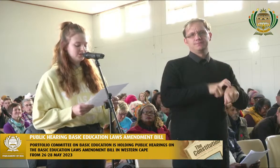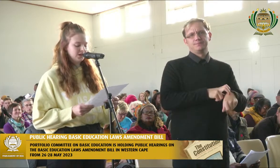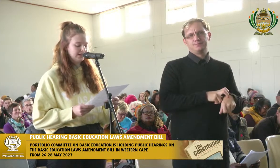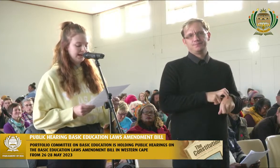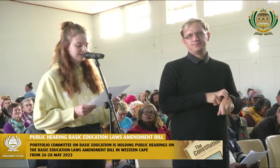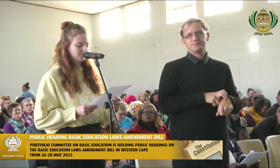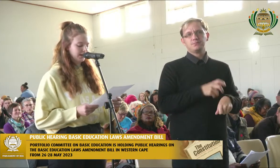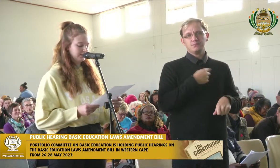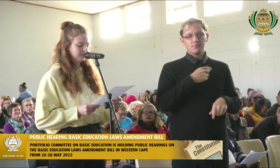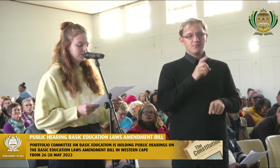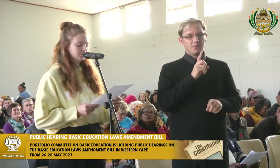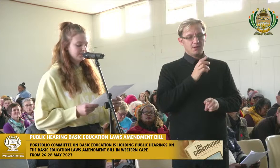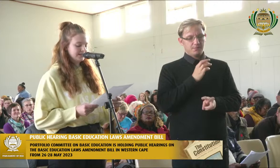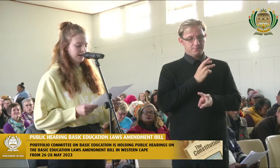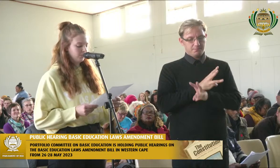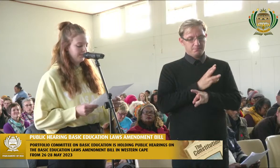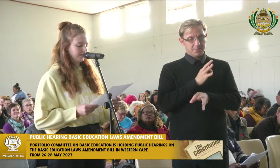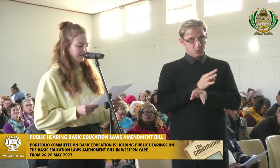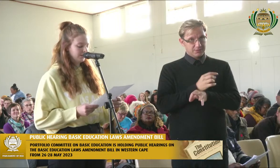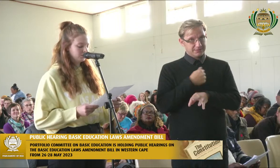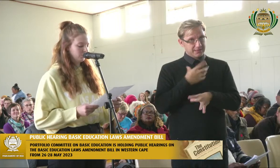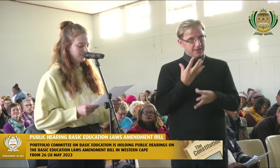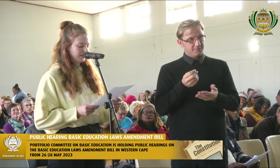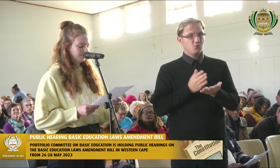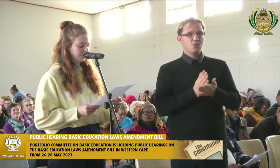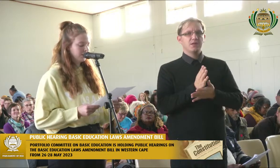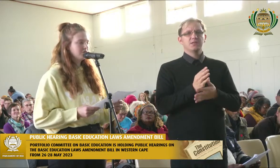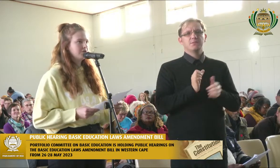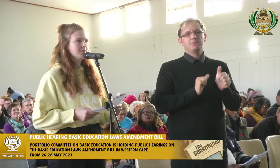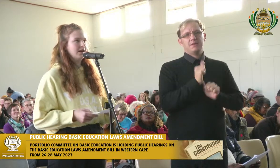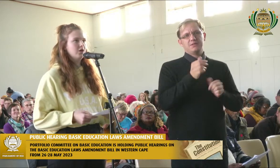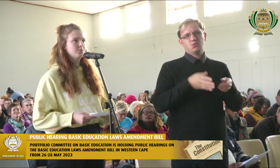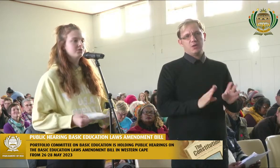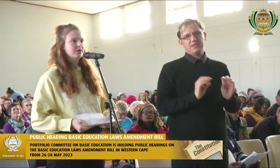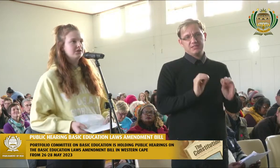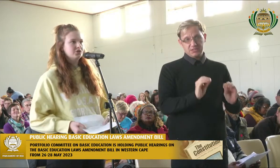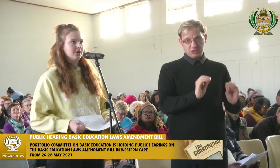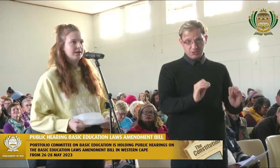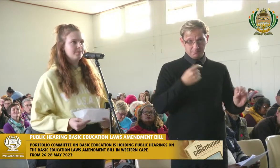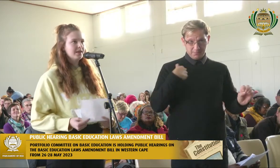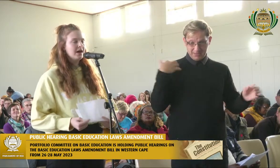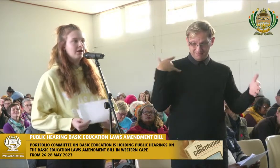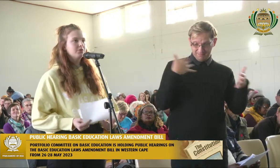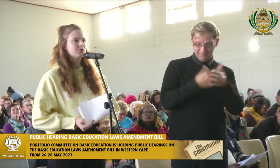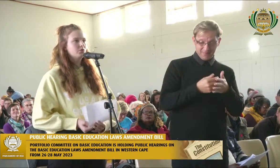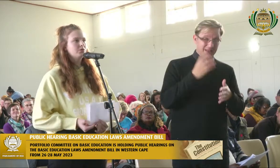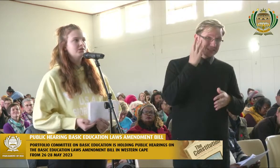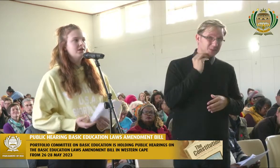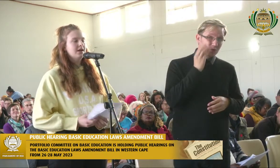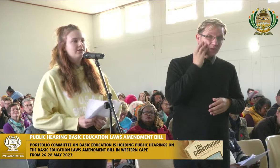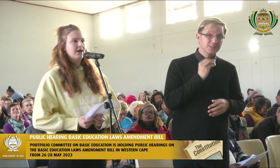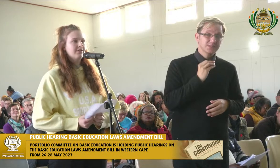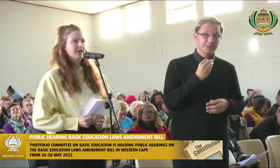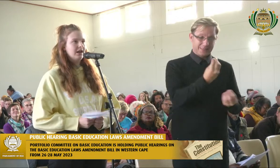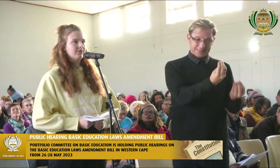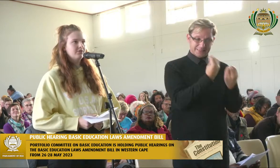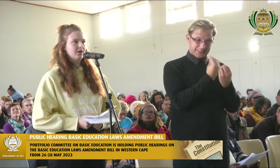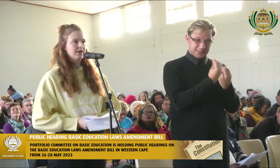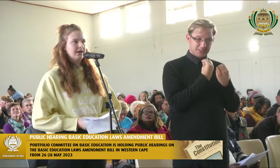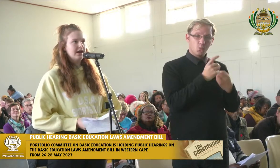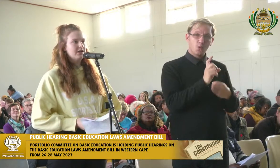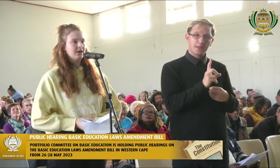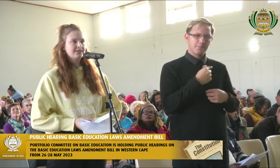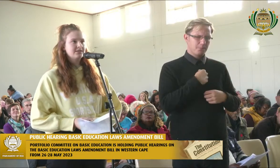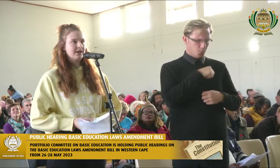guardian of that child has the right to decide what the education will be. During my homeschooling journey, I was taught to have a love